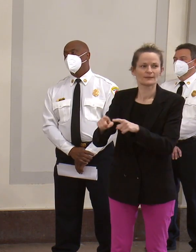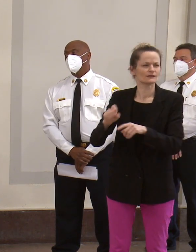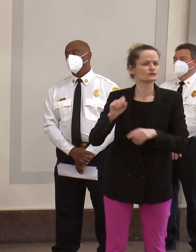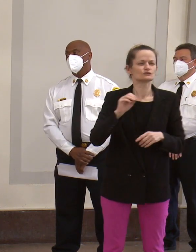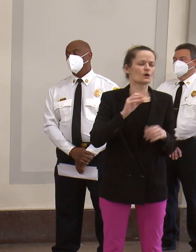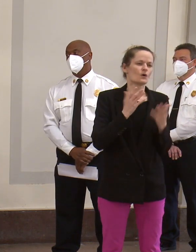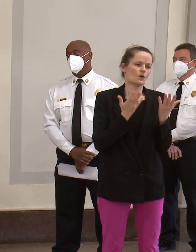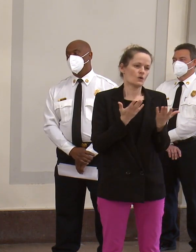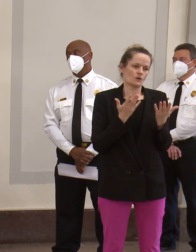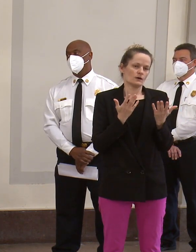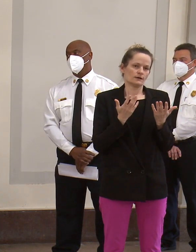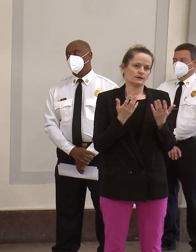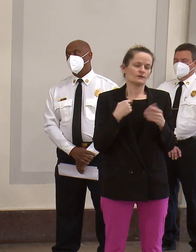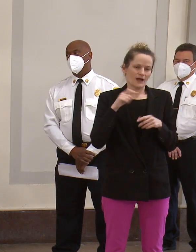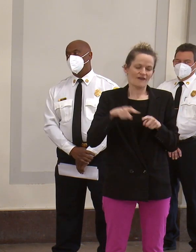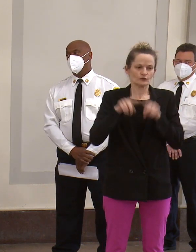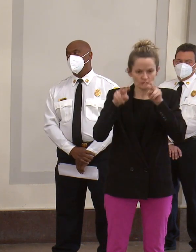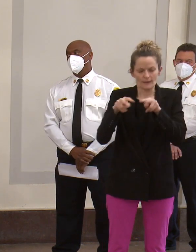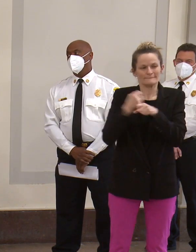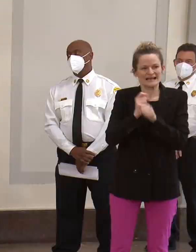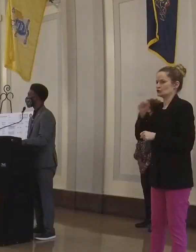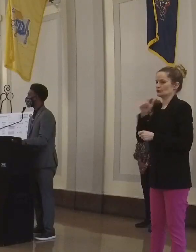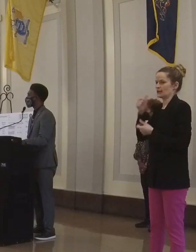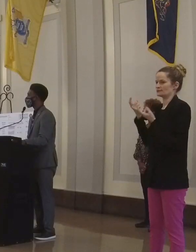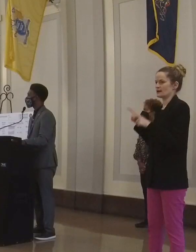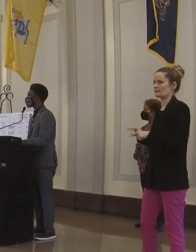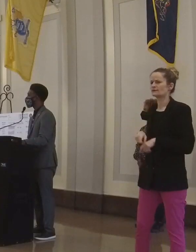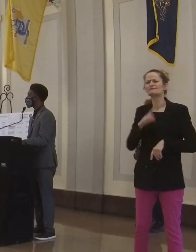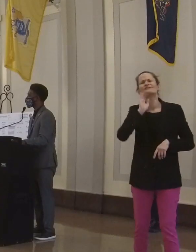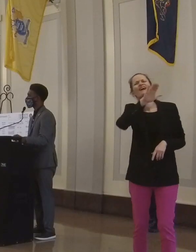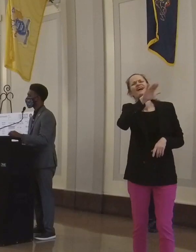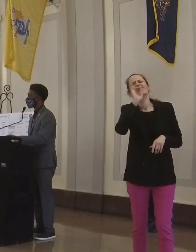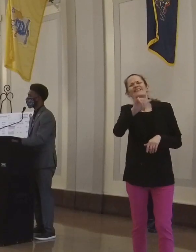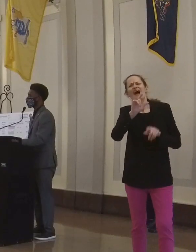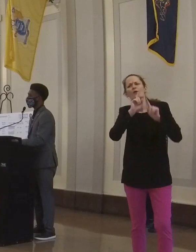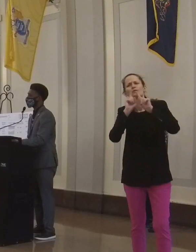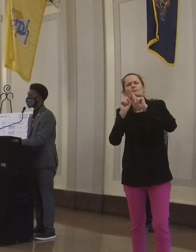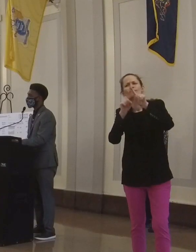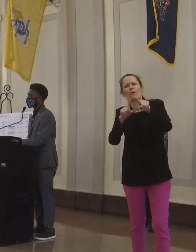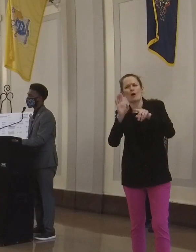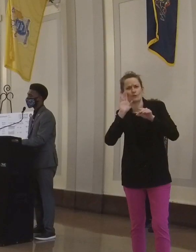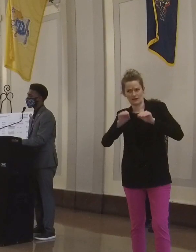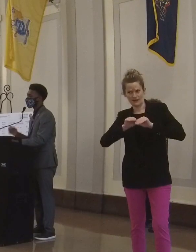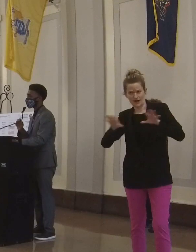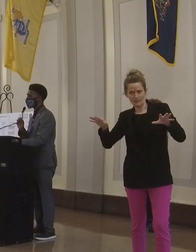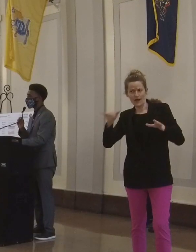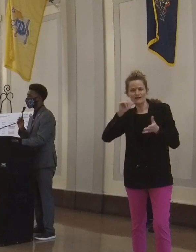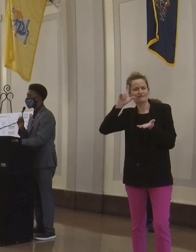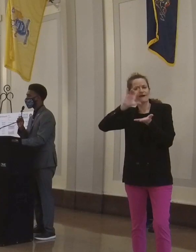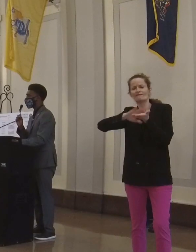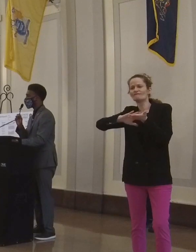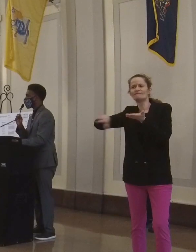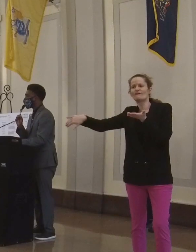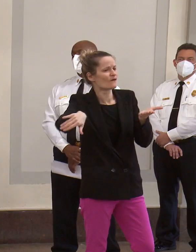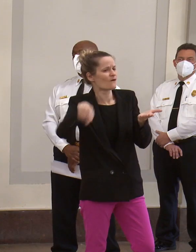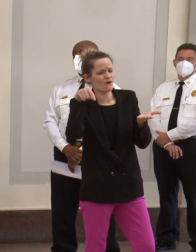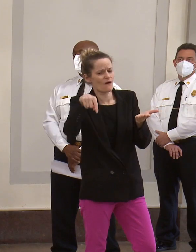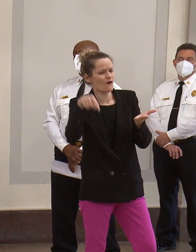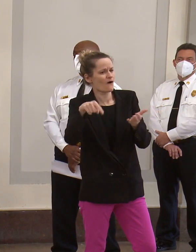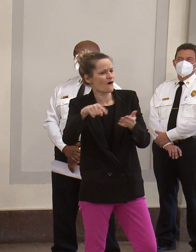place. Thank you. Do you think that report would have come out if it wouldn't have been for the investigation and the reporting that Project Baltimore has done,